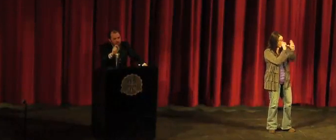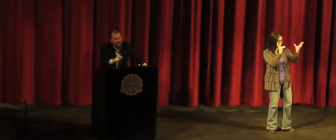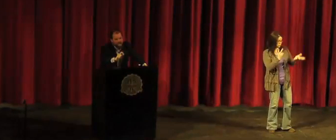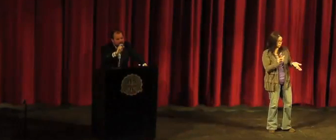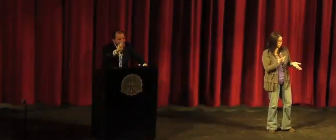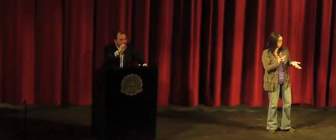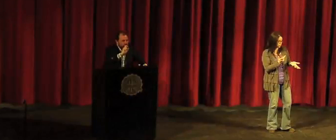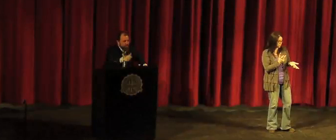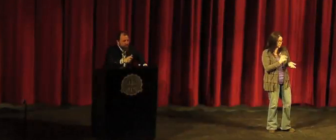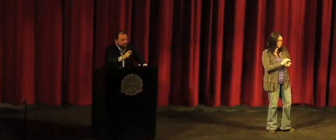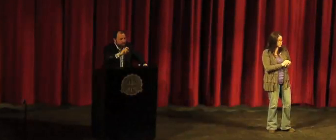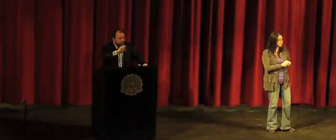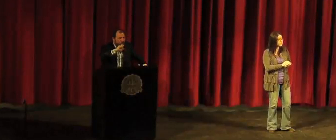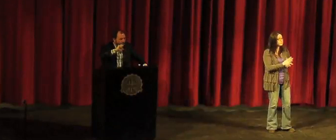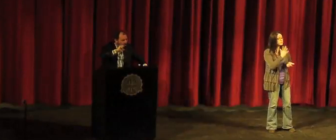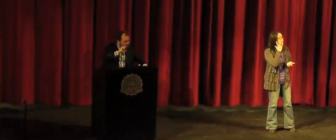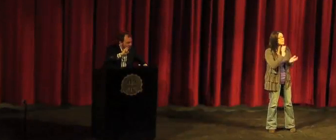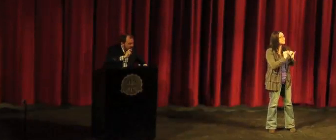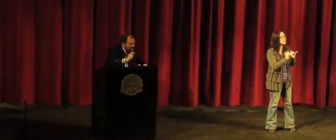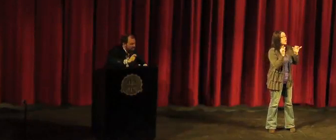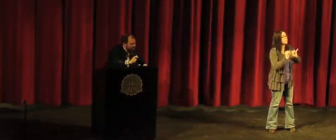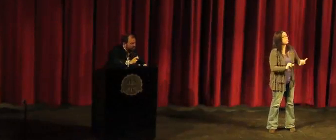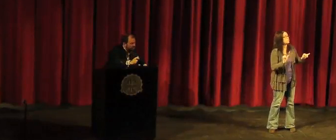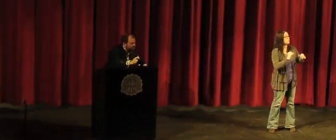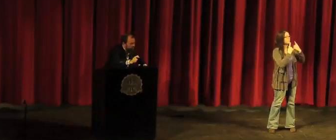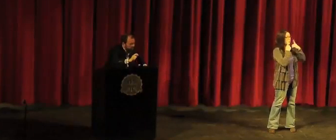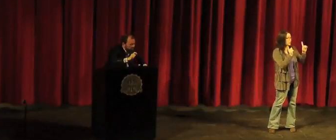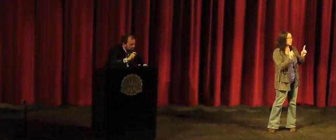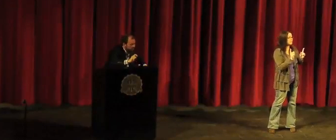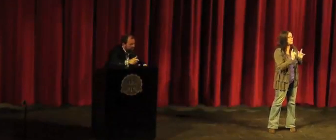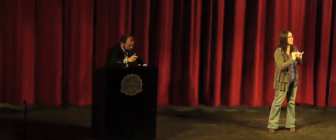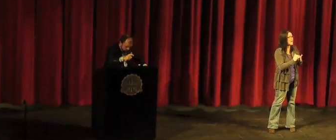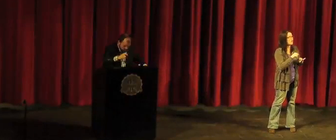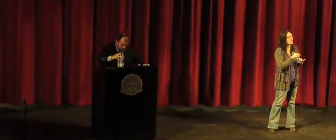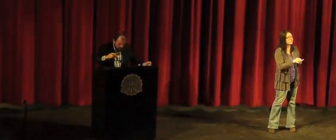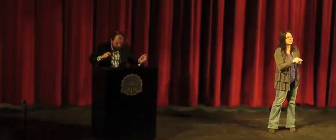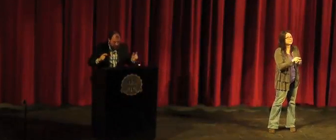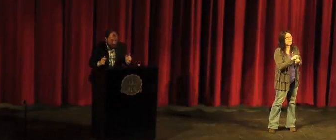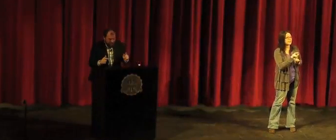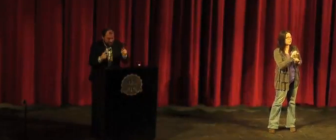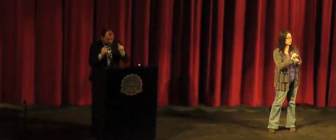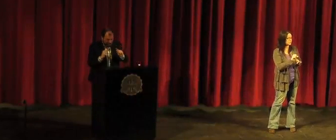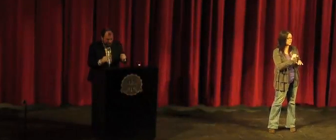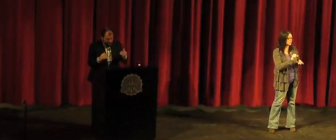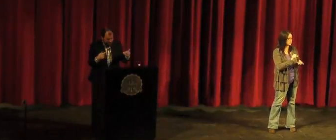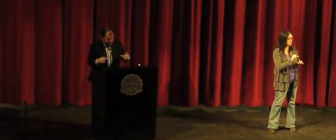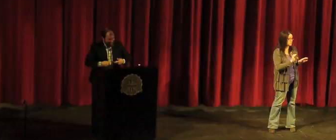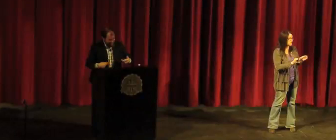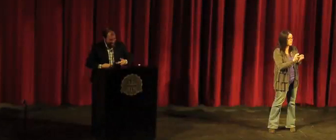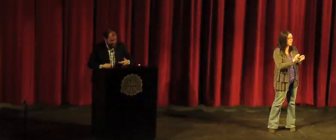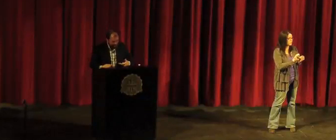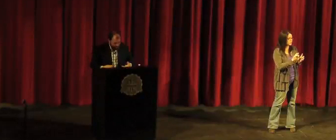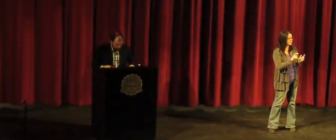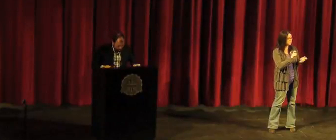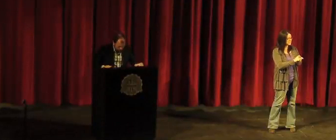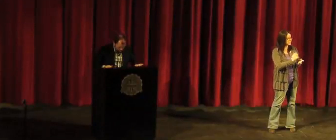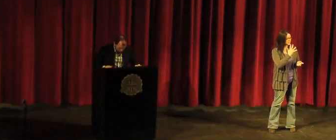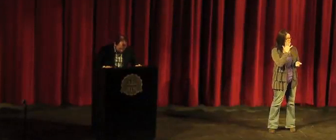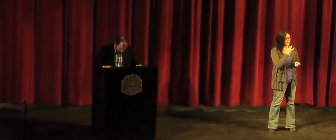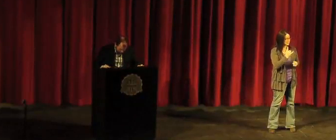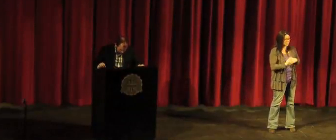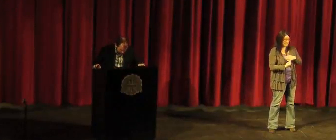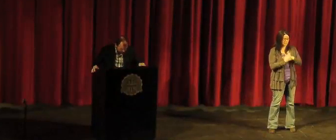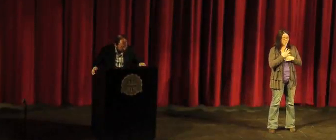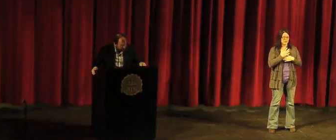Because the way rituals work on you, the way these liturgies work on us, is precisely because they tap into